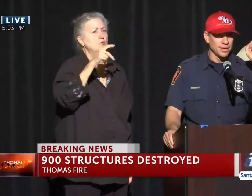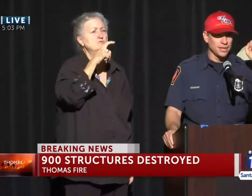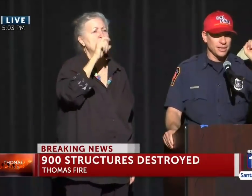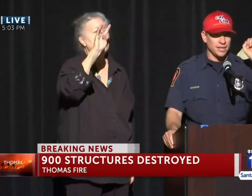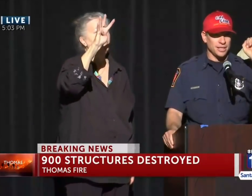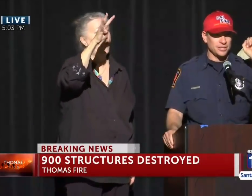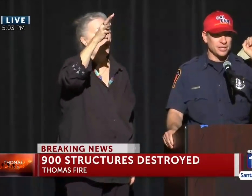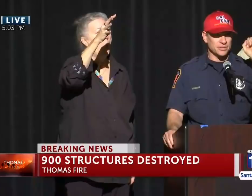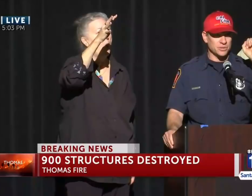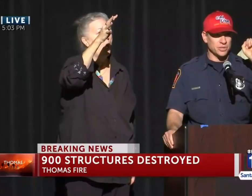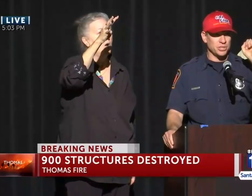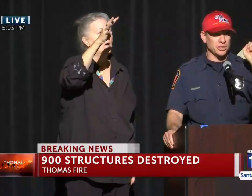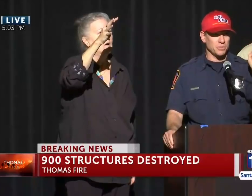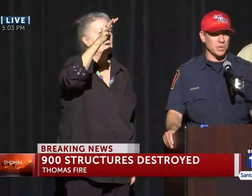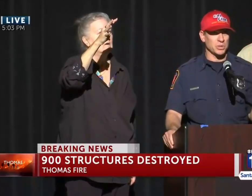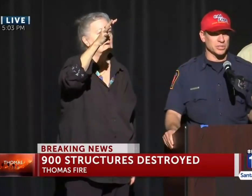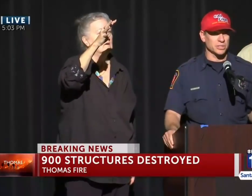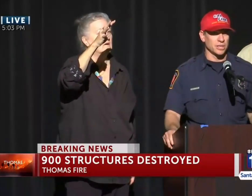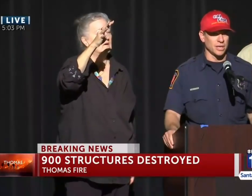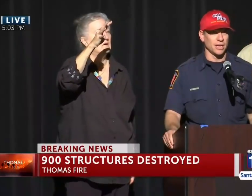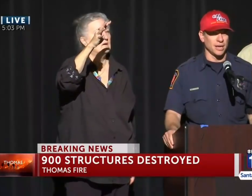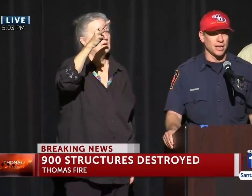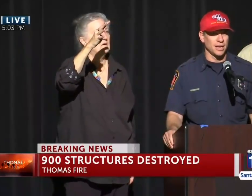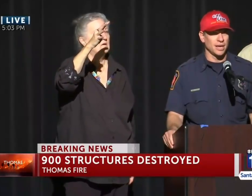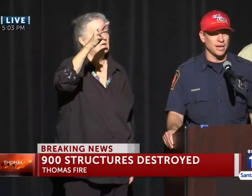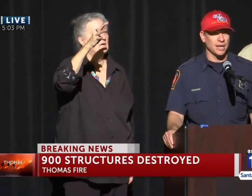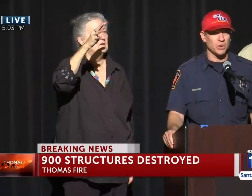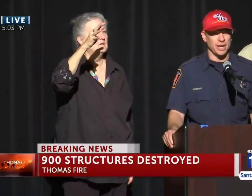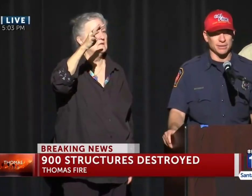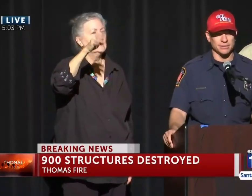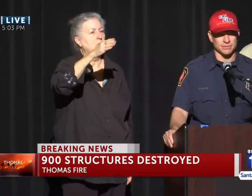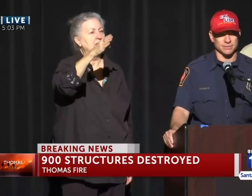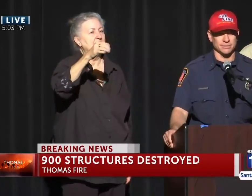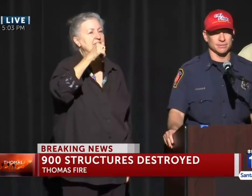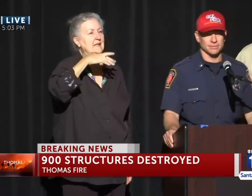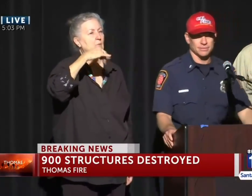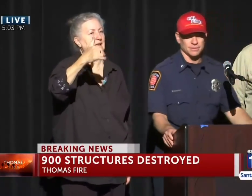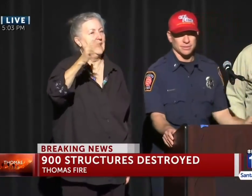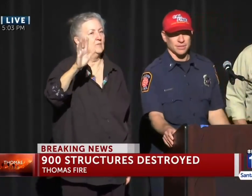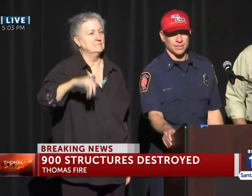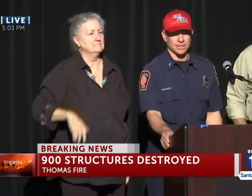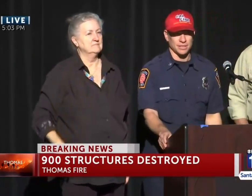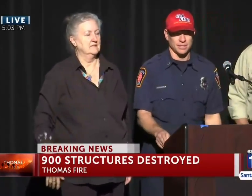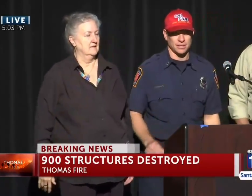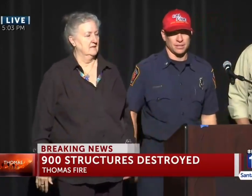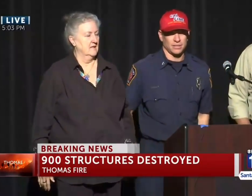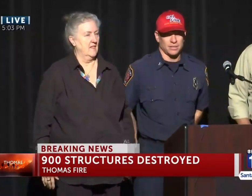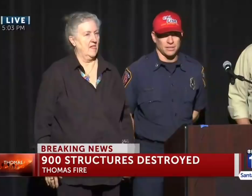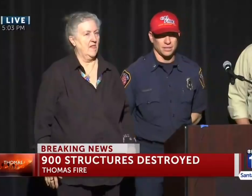Yeah. Yes, you guys are so good. Yeah, Kobe, we're going to take to this lady right now. Thank you.